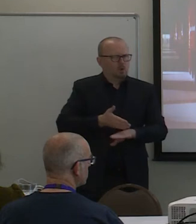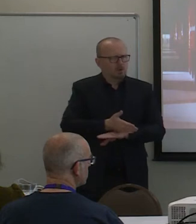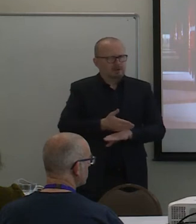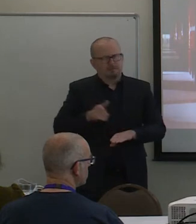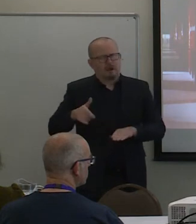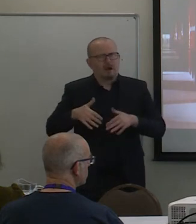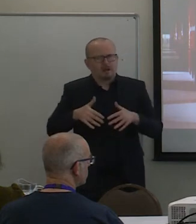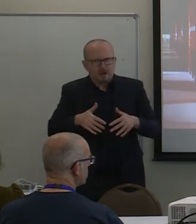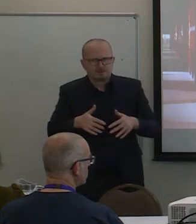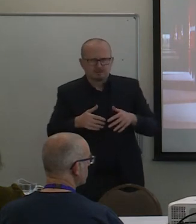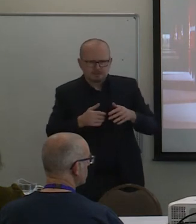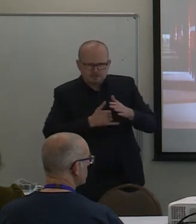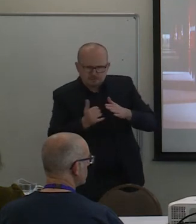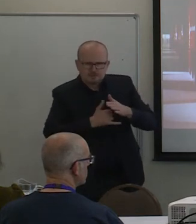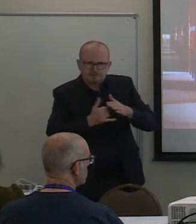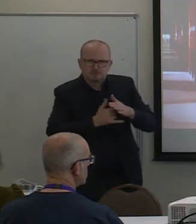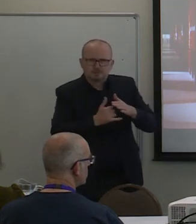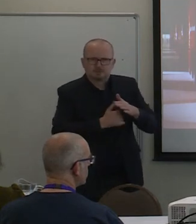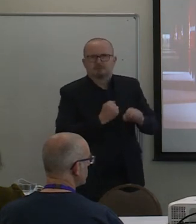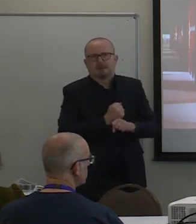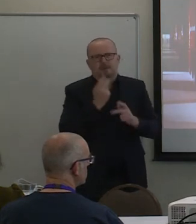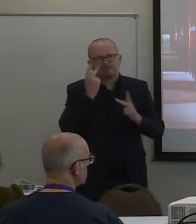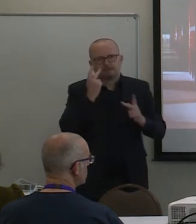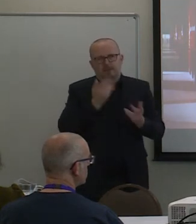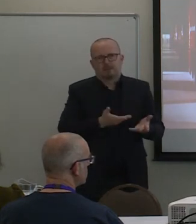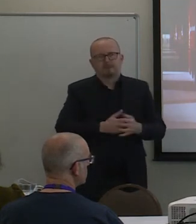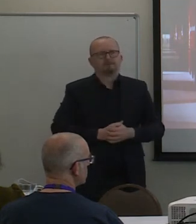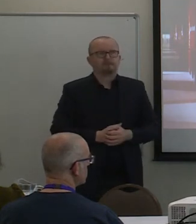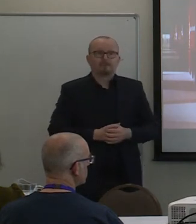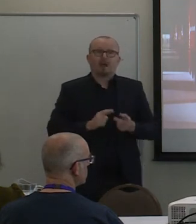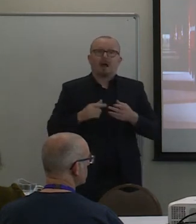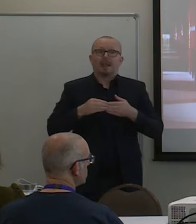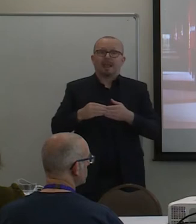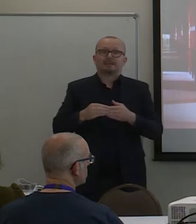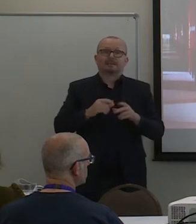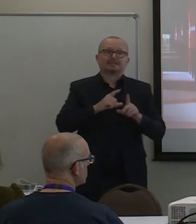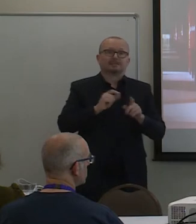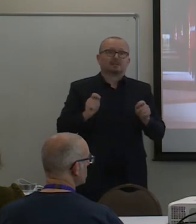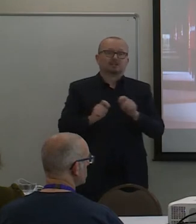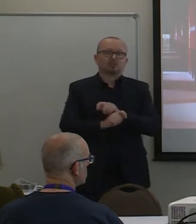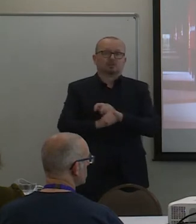visible. I led the digitization of the police review into the crew murders.